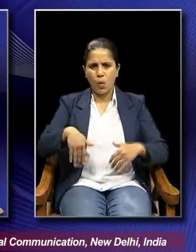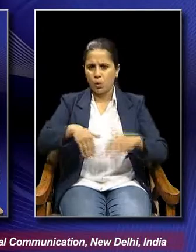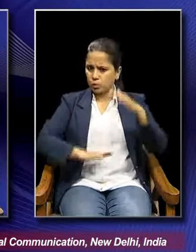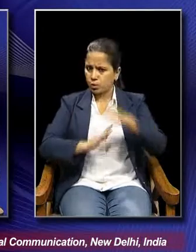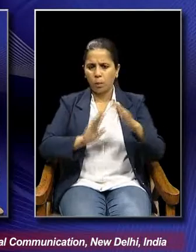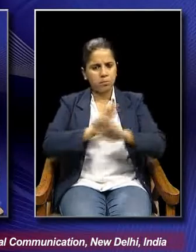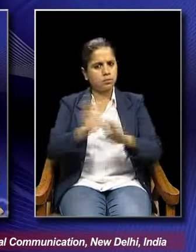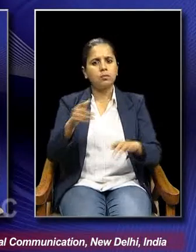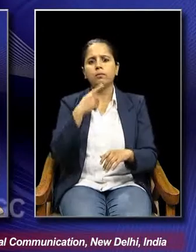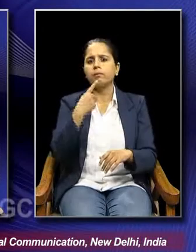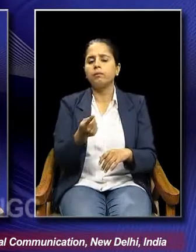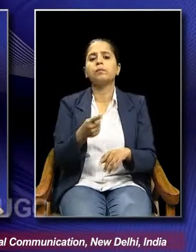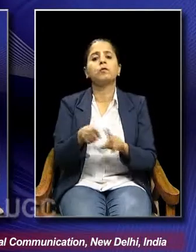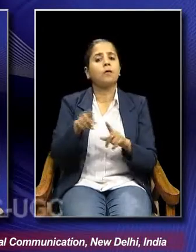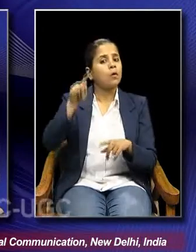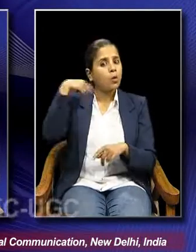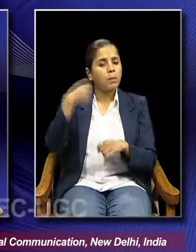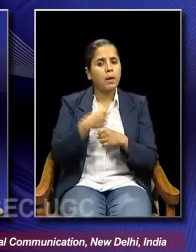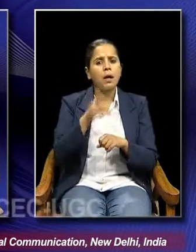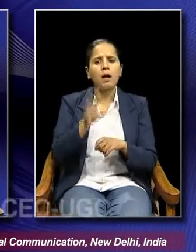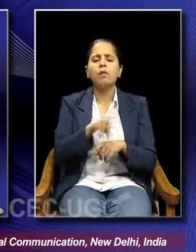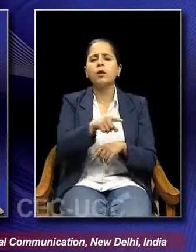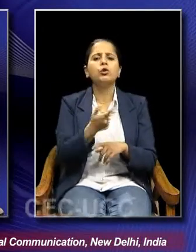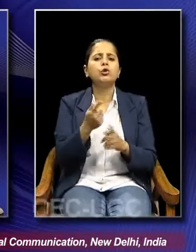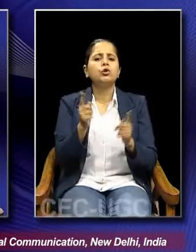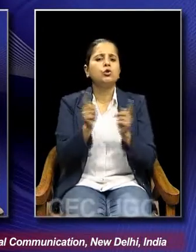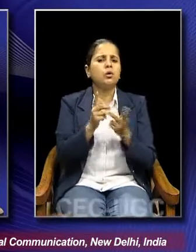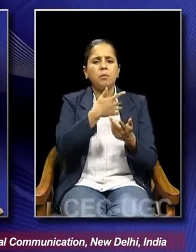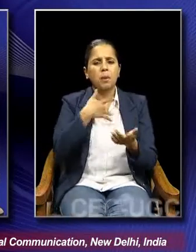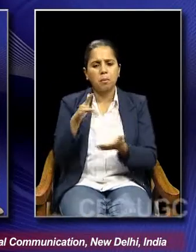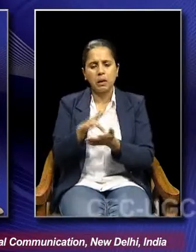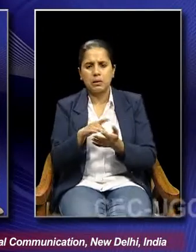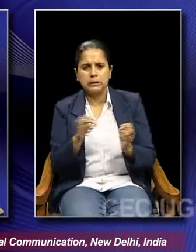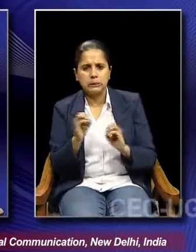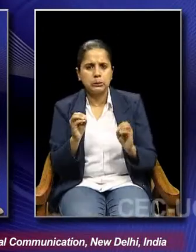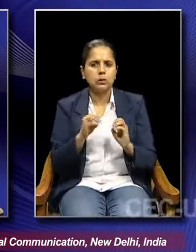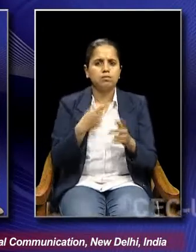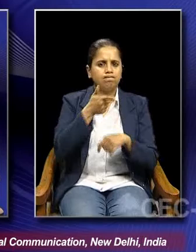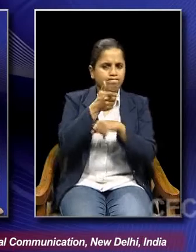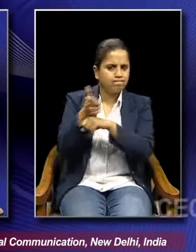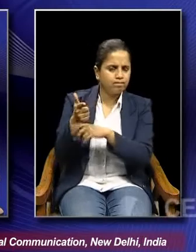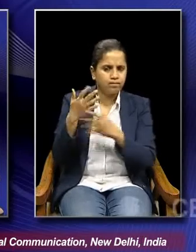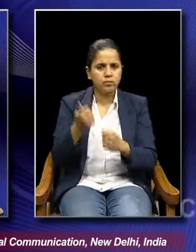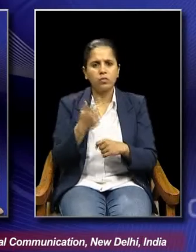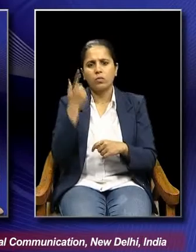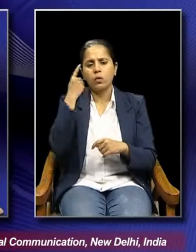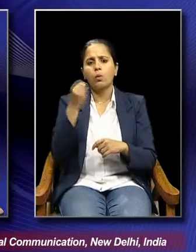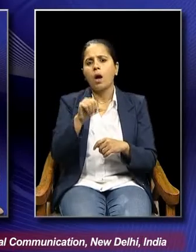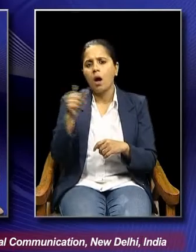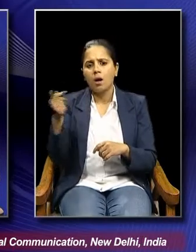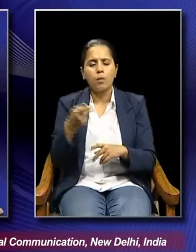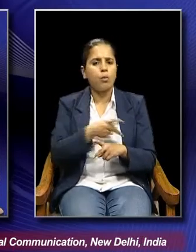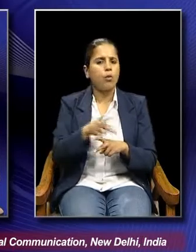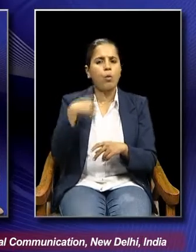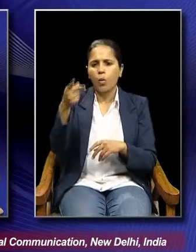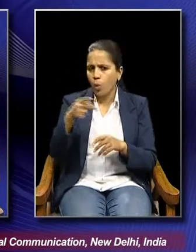found that these kinds of films, they were actually shot on the locations, and they were in a way trying to use non-professional